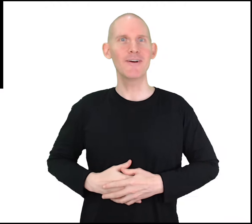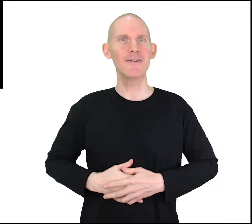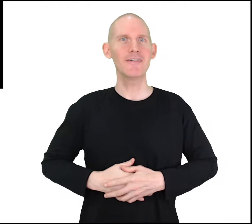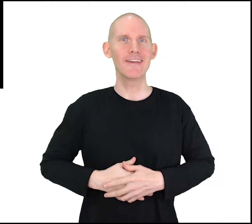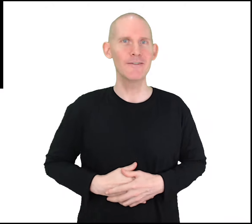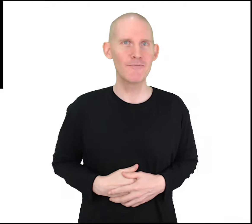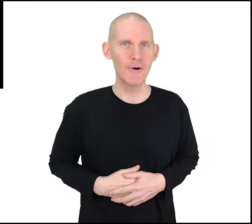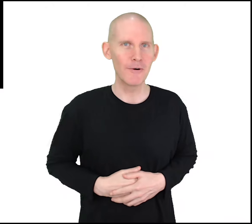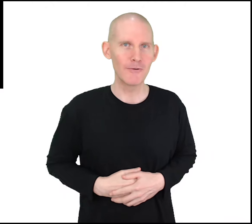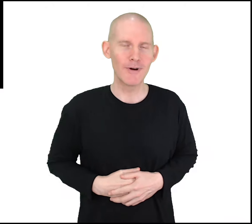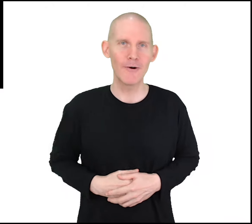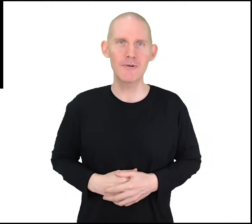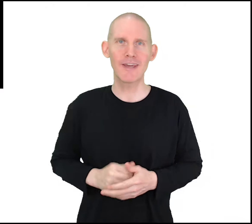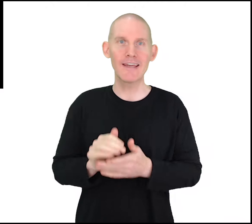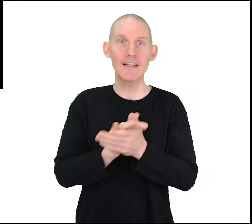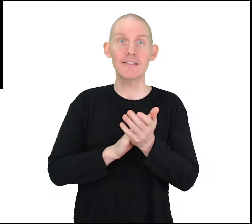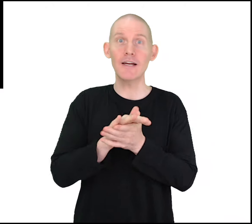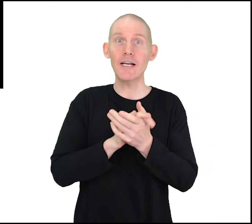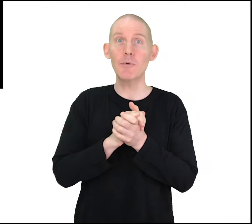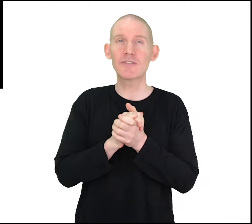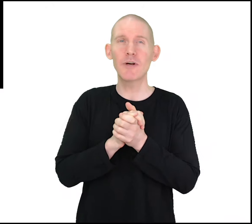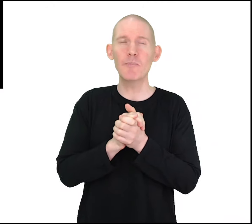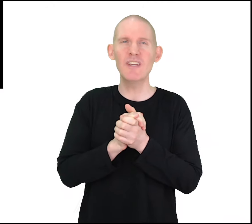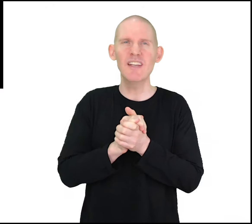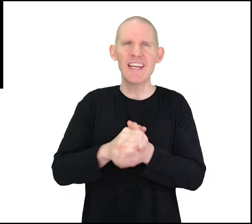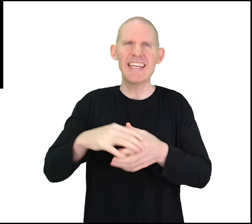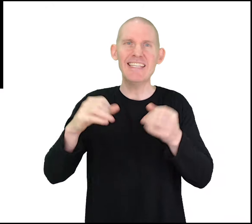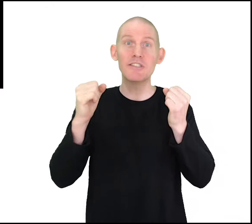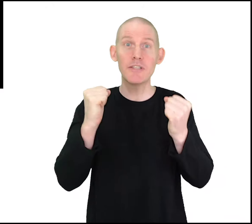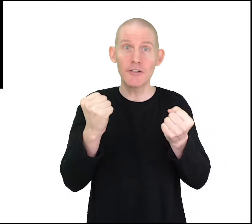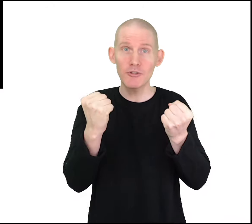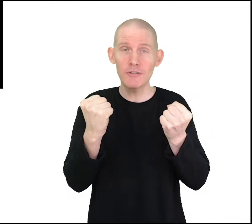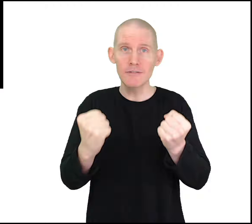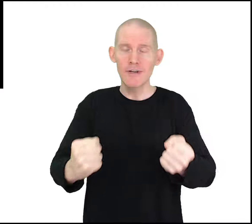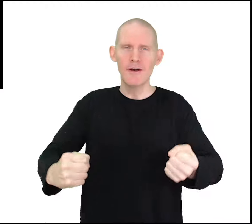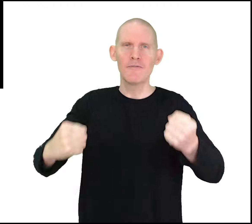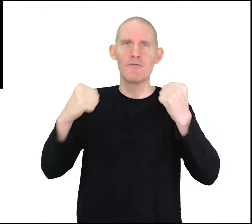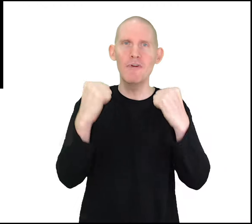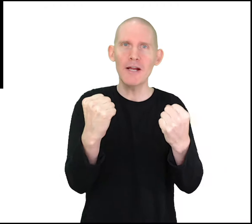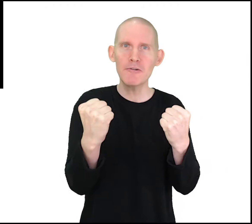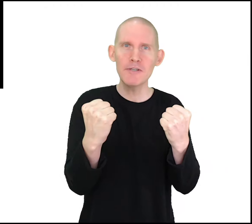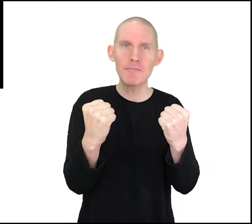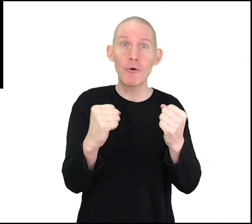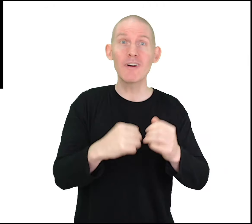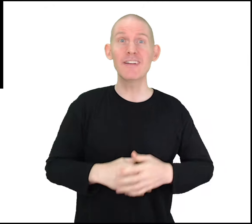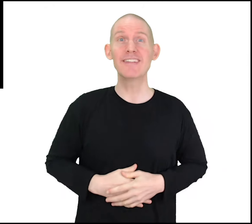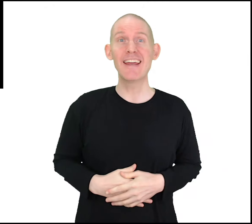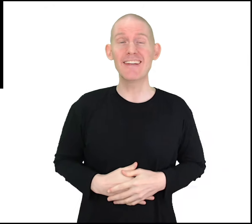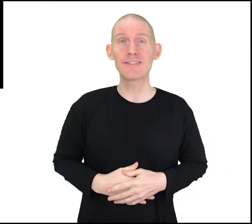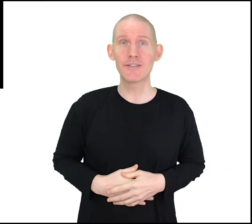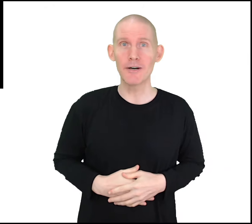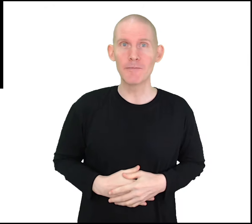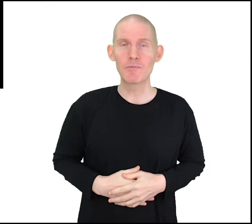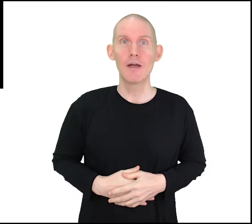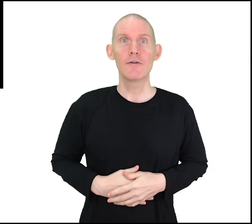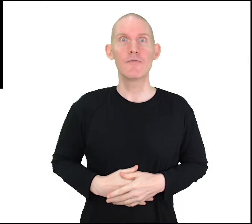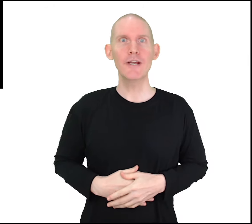ASL Info. Okay, let's talk about something essential, very important in ASL.